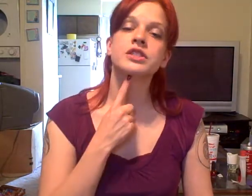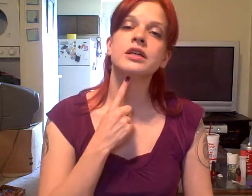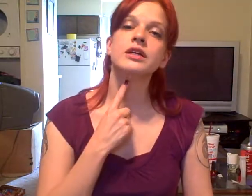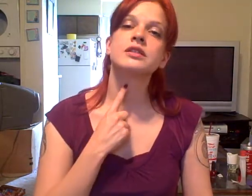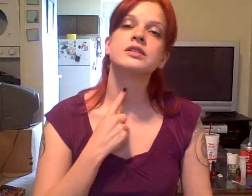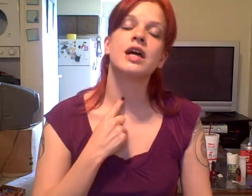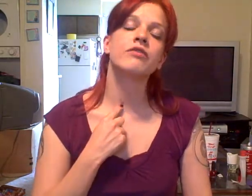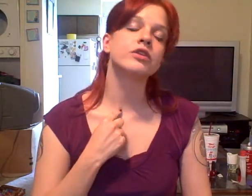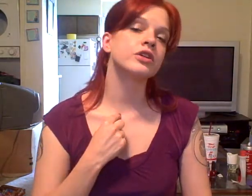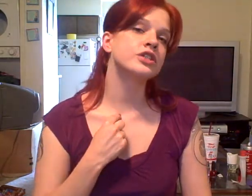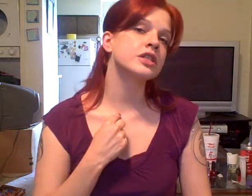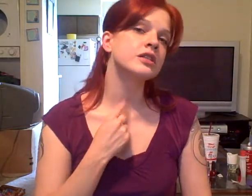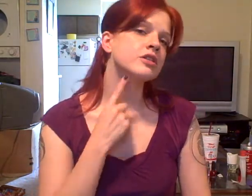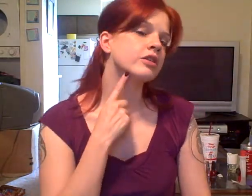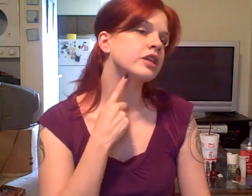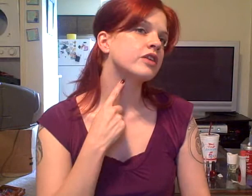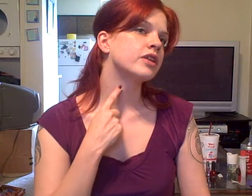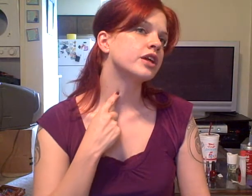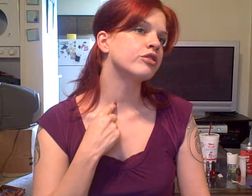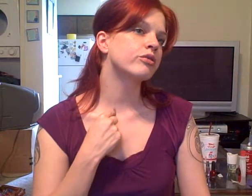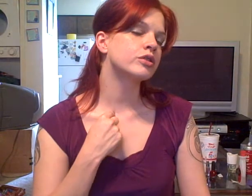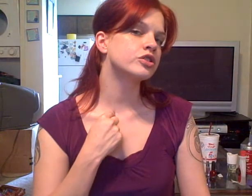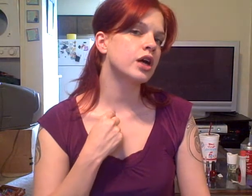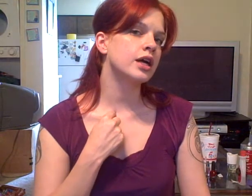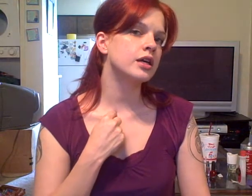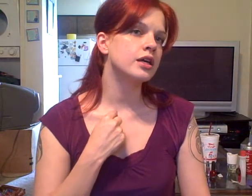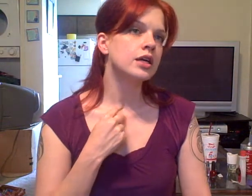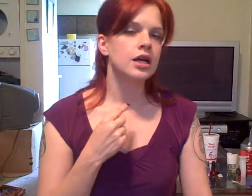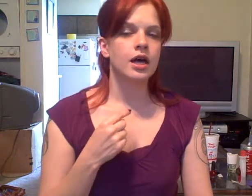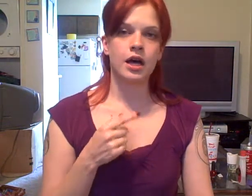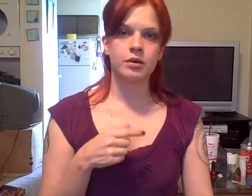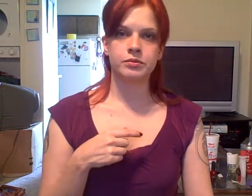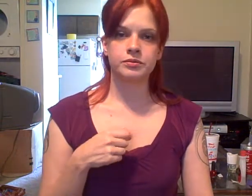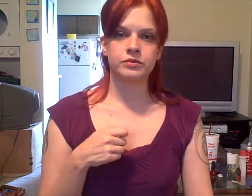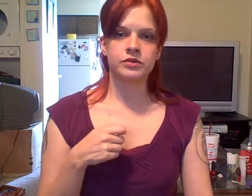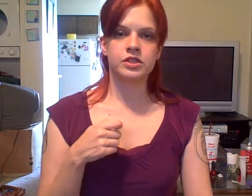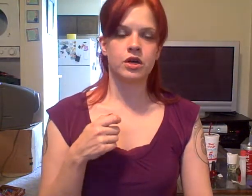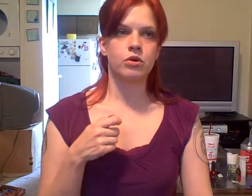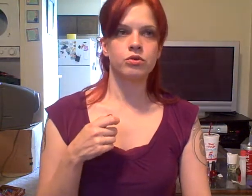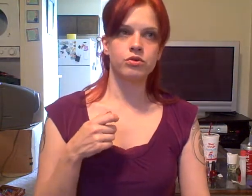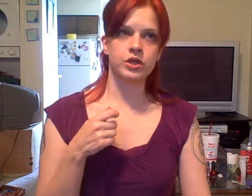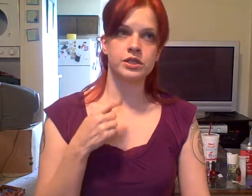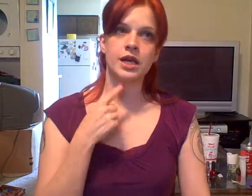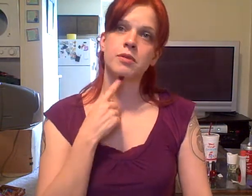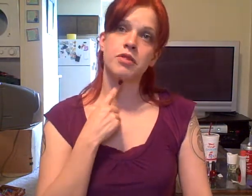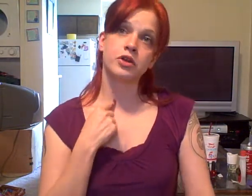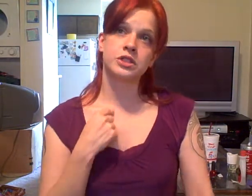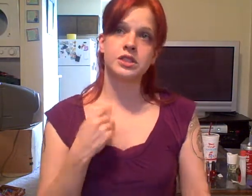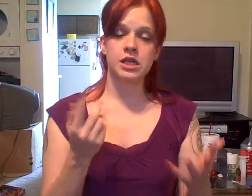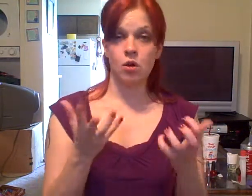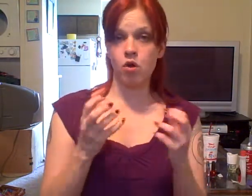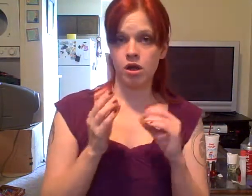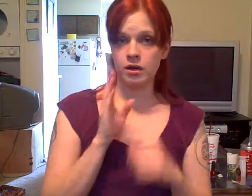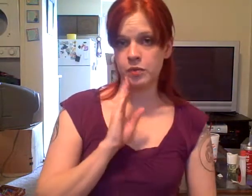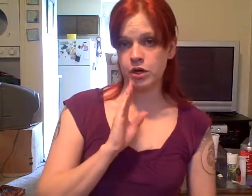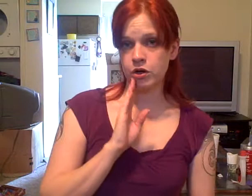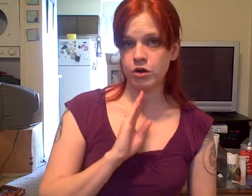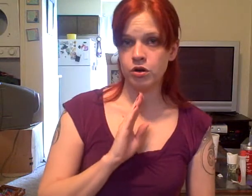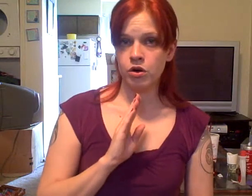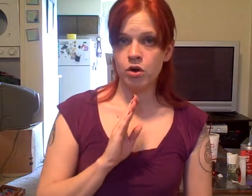Thirsty, sign for thirsty. You can think of it like your throat is dry. So you can say, I'm thirsty, I want a beer. Or